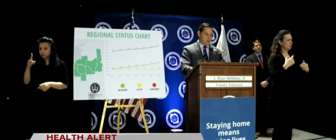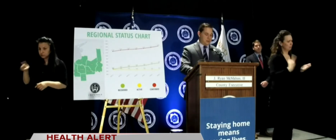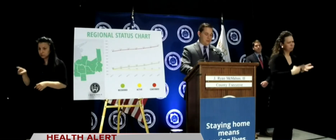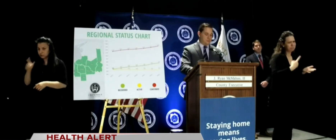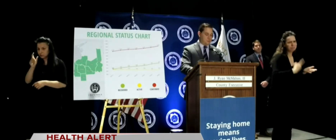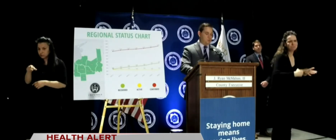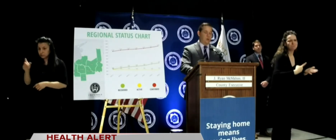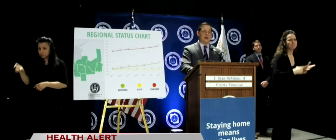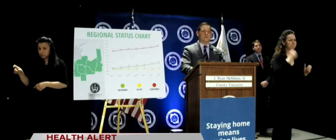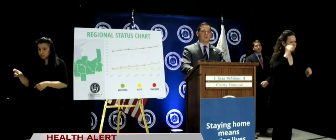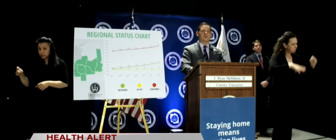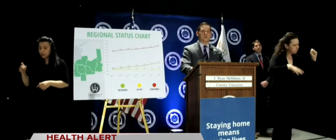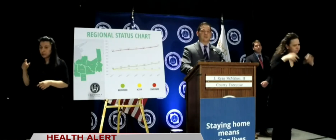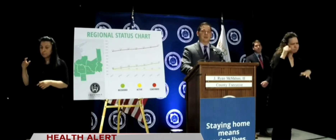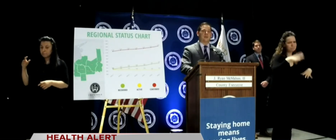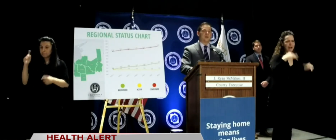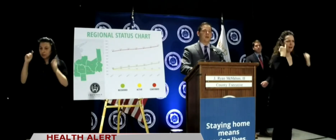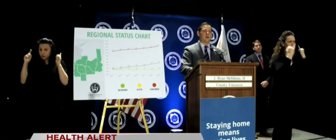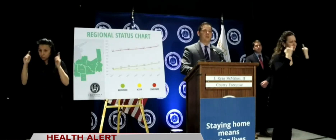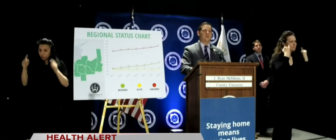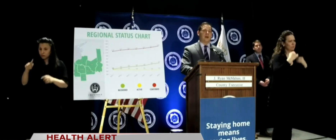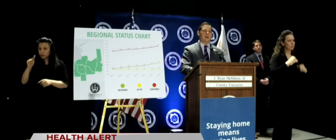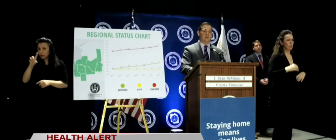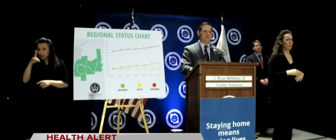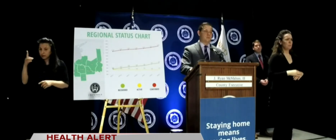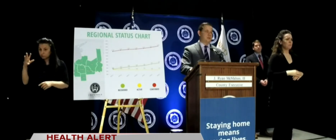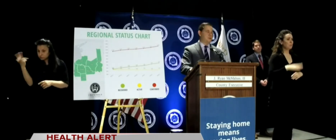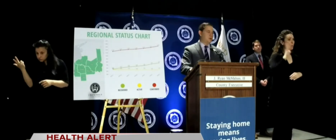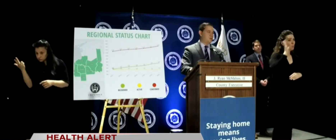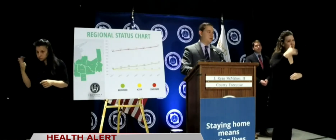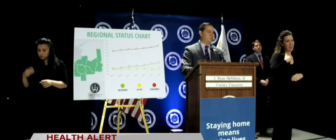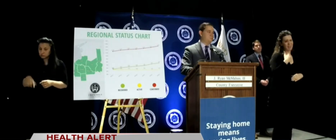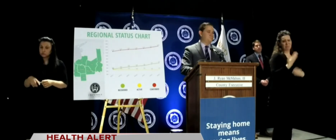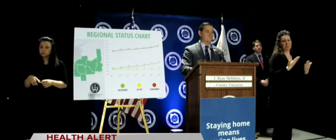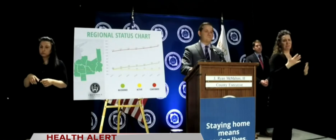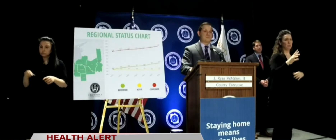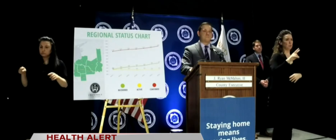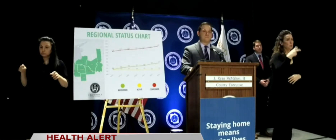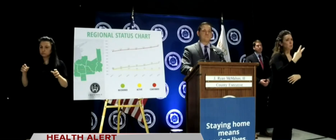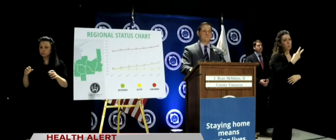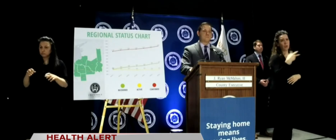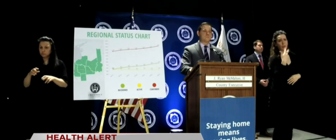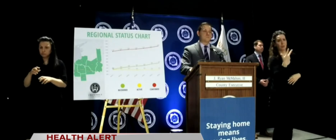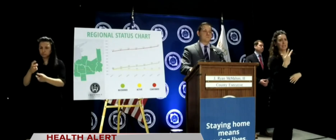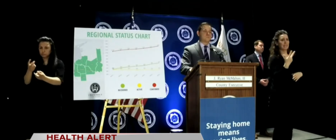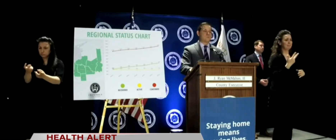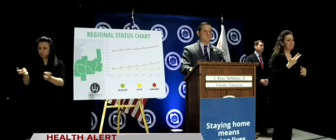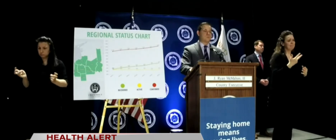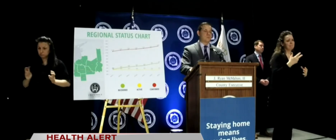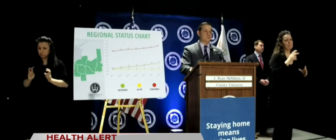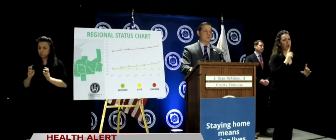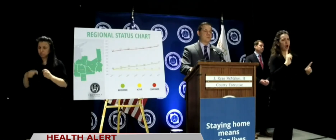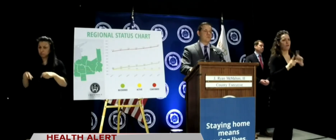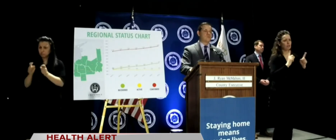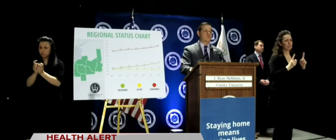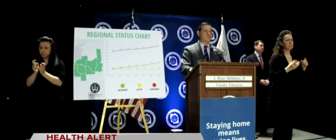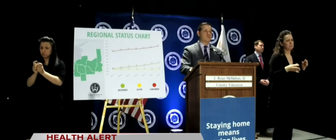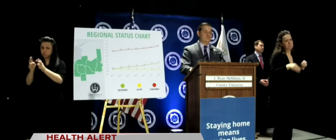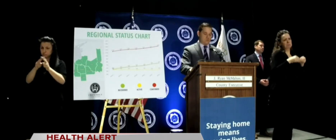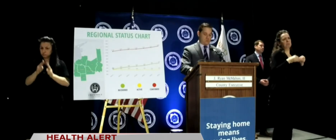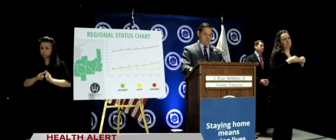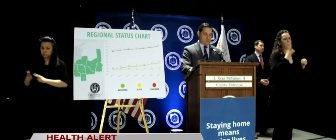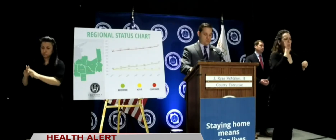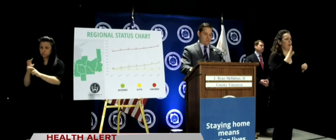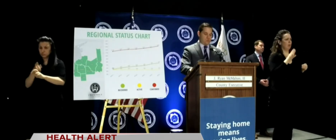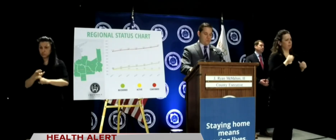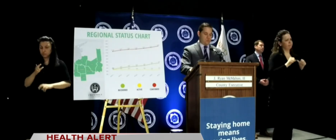going to at least have 2 more conversations together before anything's submitted to the governor. You mentioned the third part of the restart phase is presenting it to